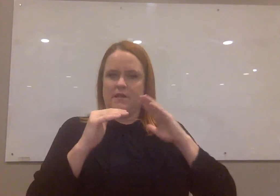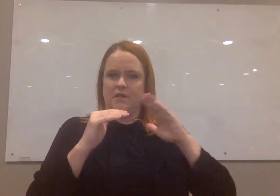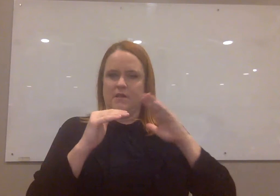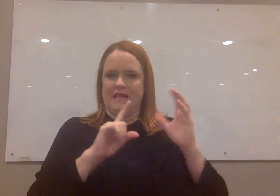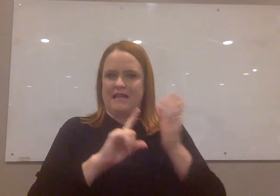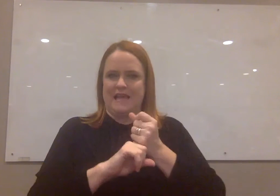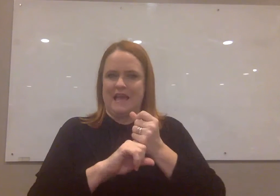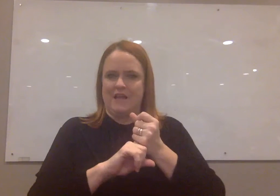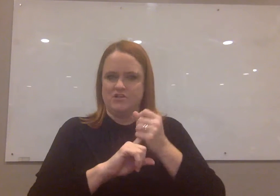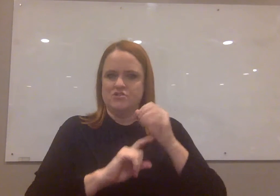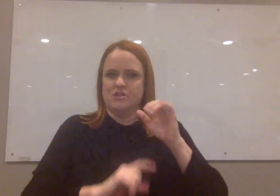say.